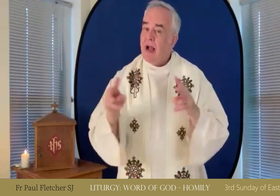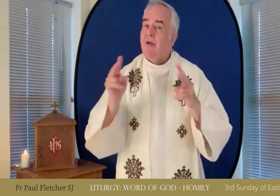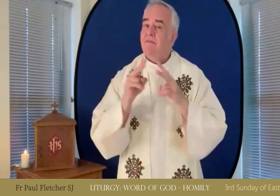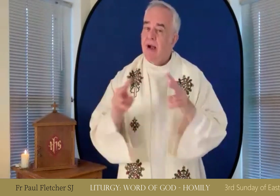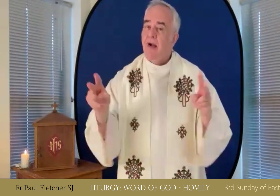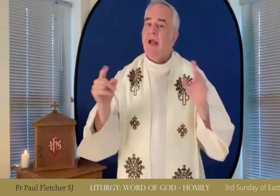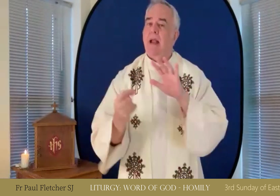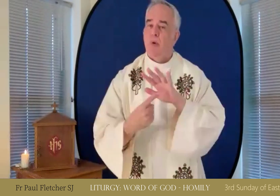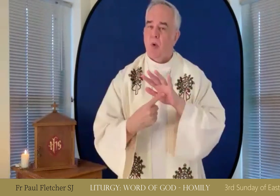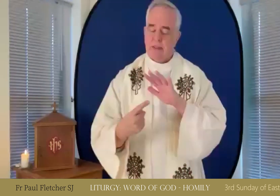very, very important.